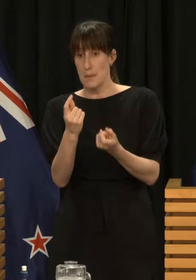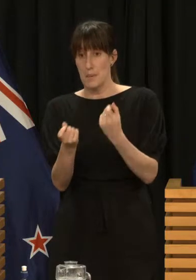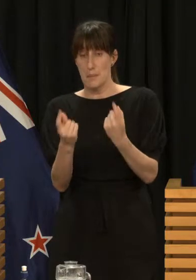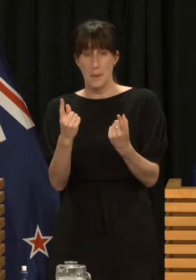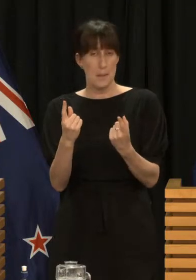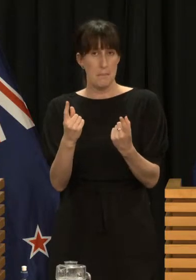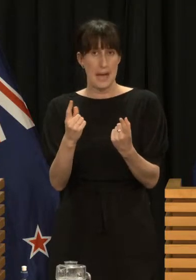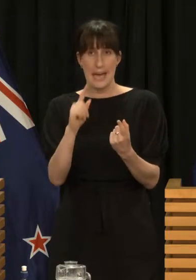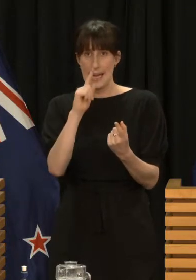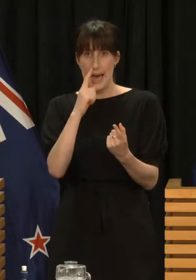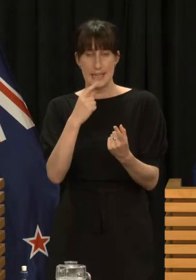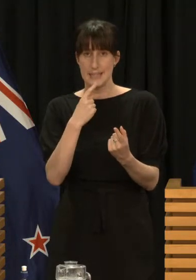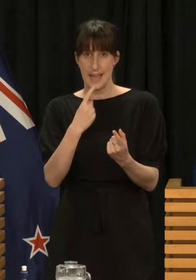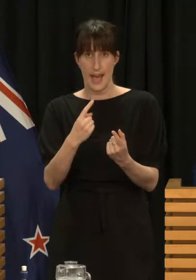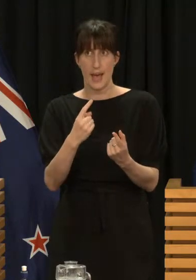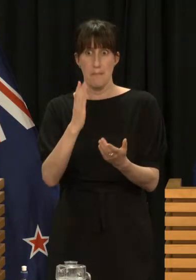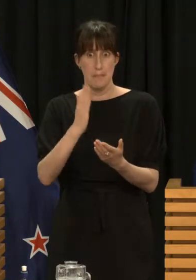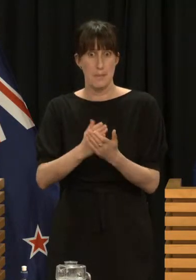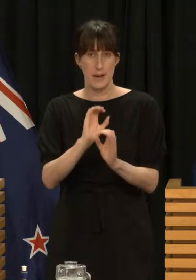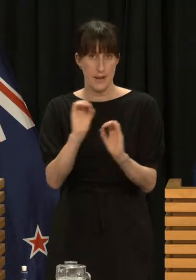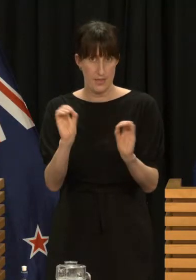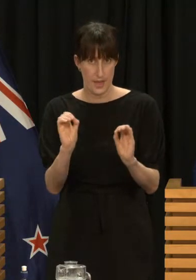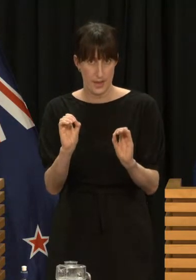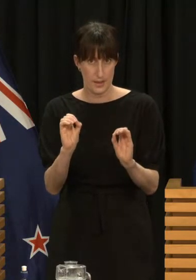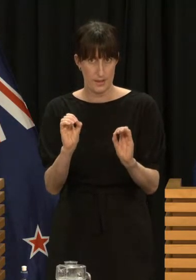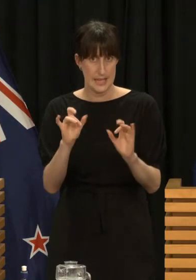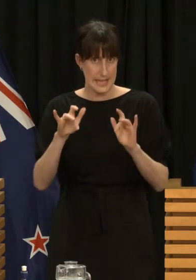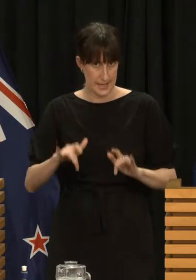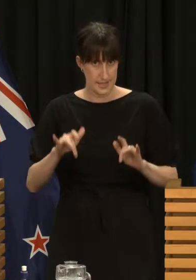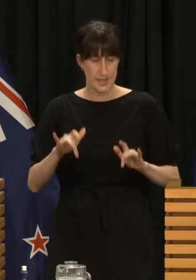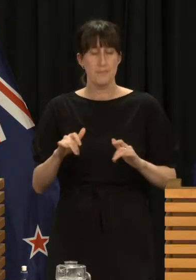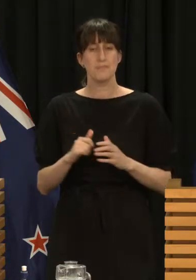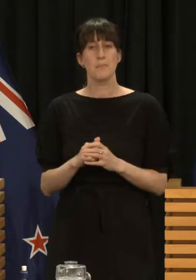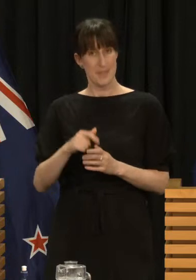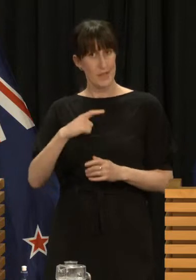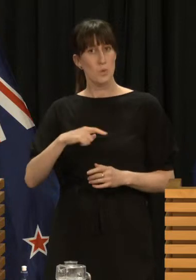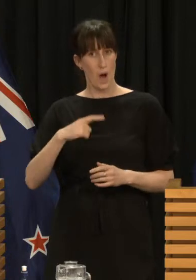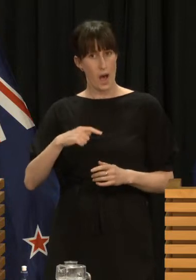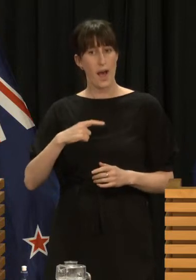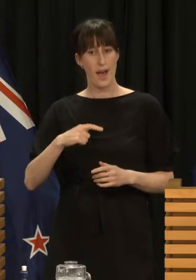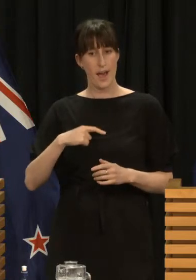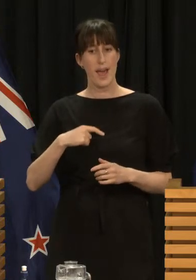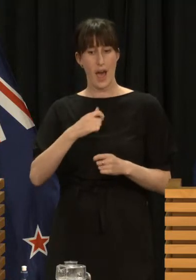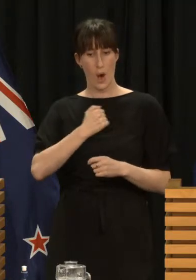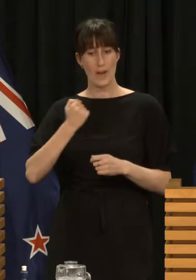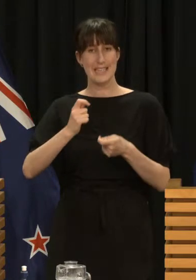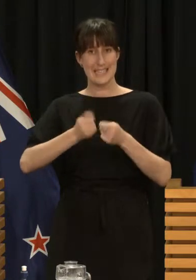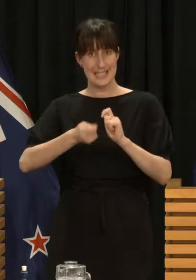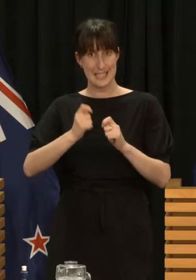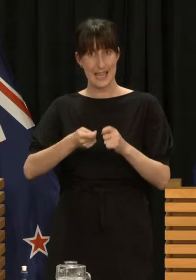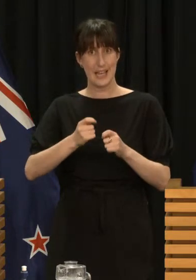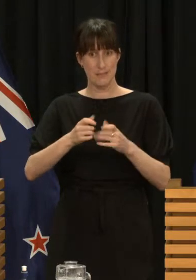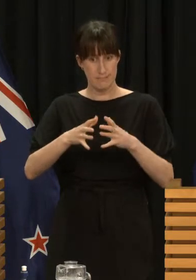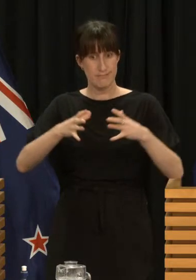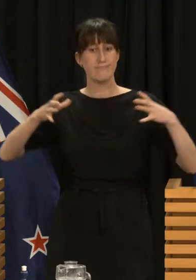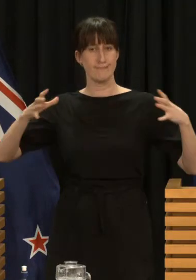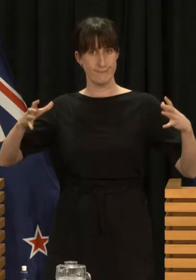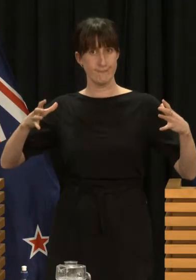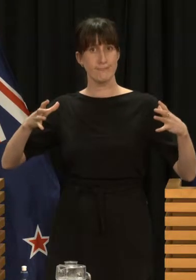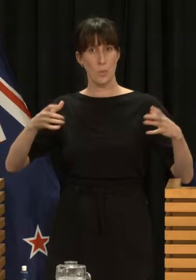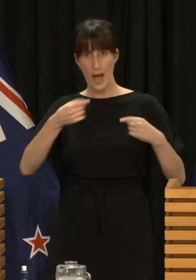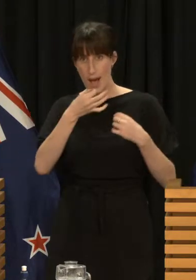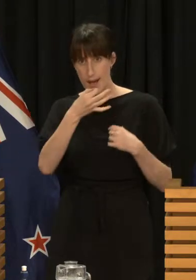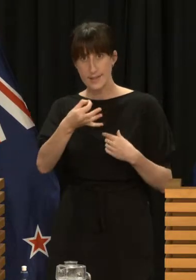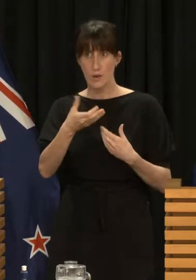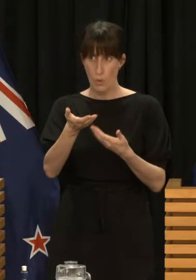that. That's why we're standing up the surge testing capability today and over the weekend. It's also why we're